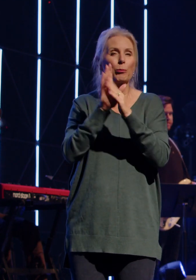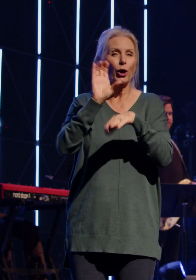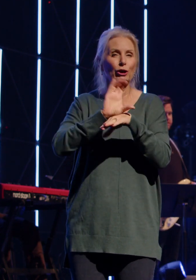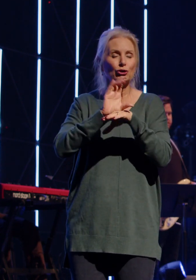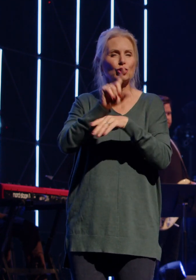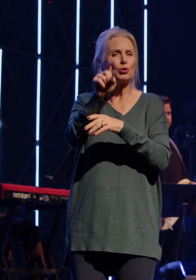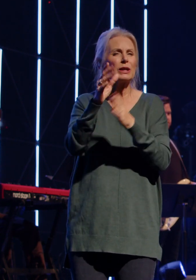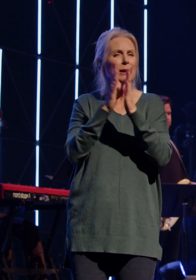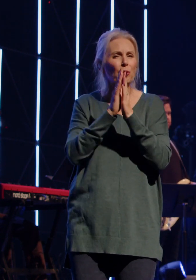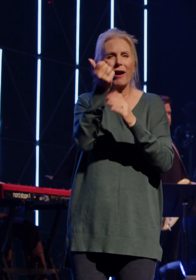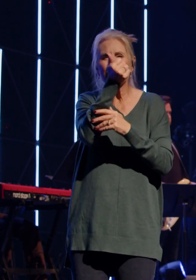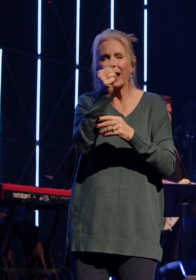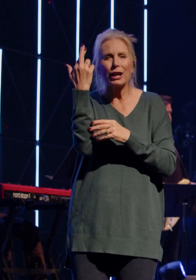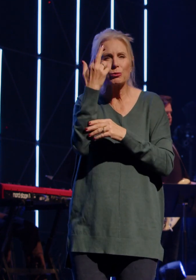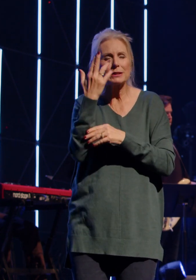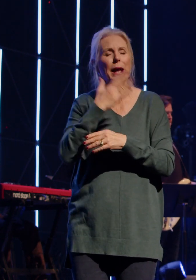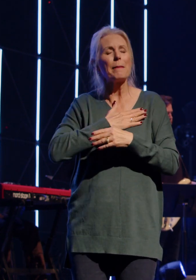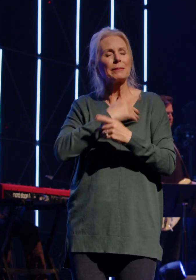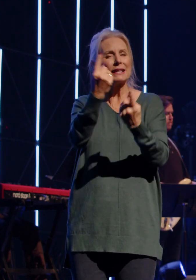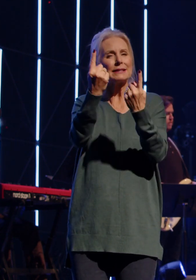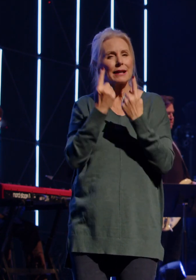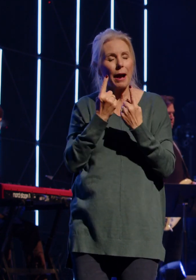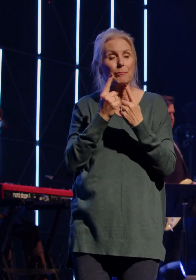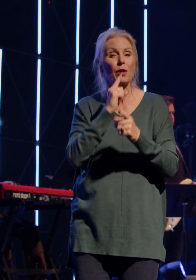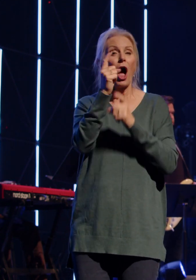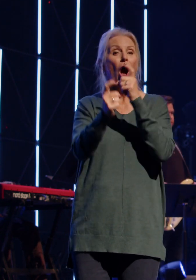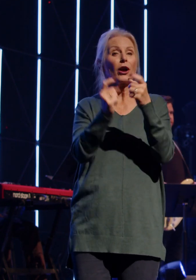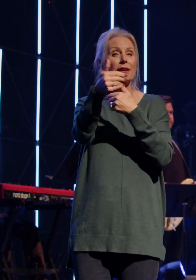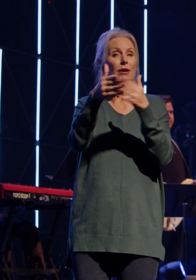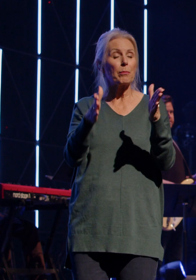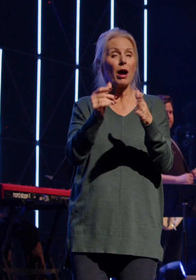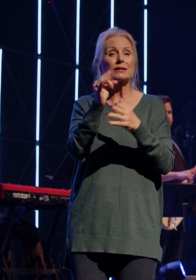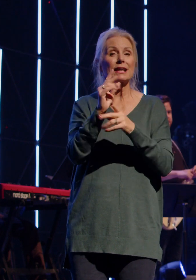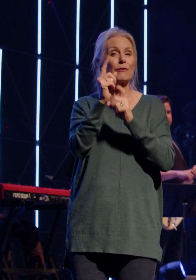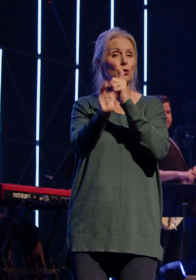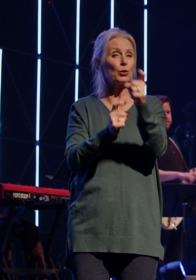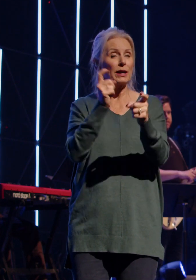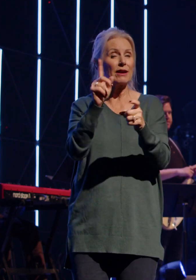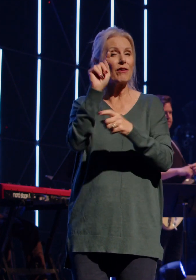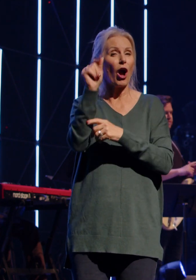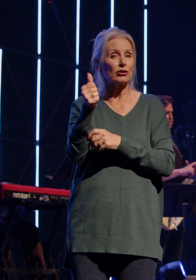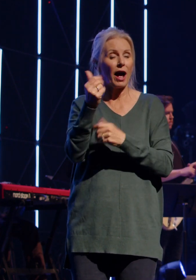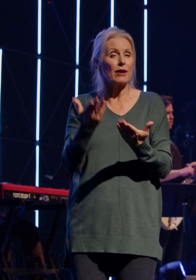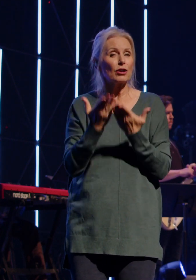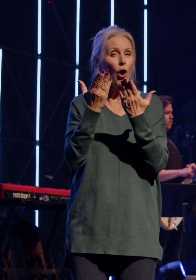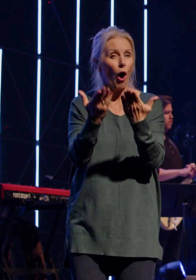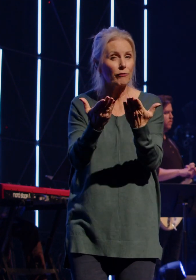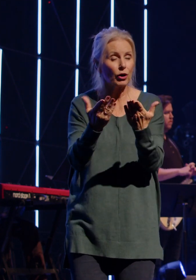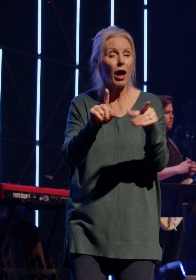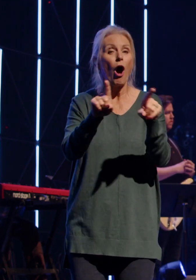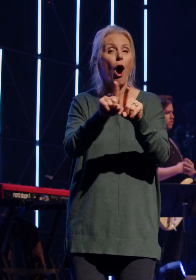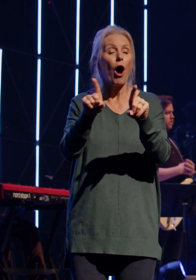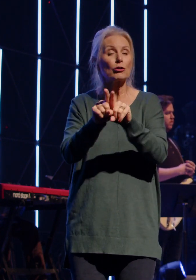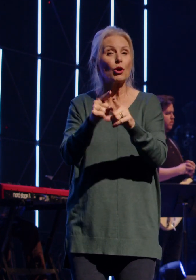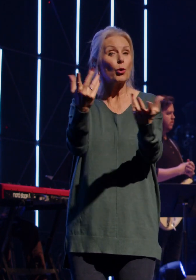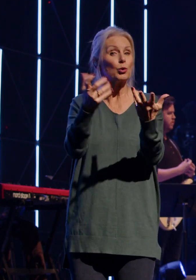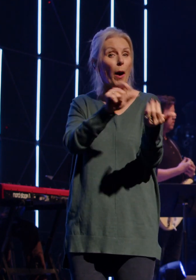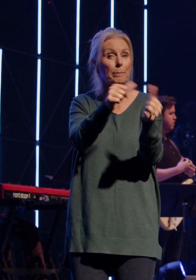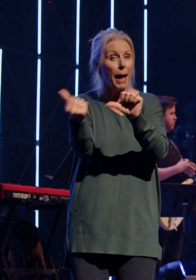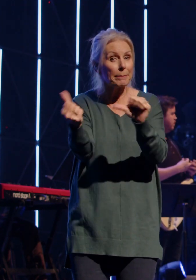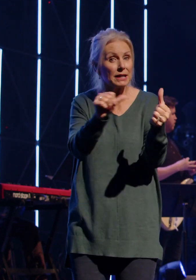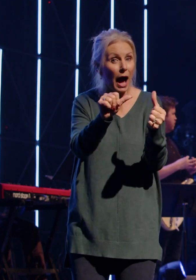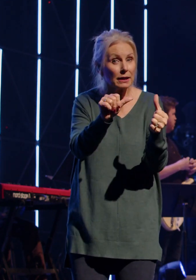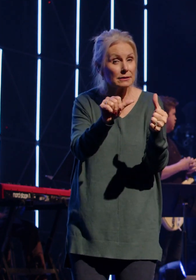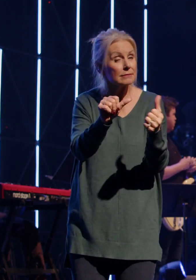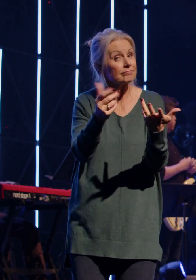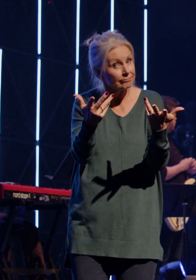for, please come up front. We have our giving boxes on the way out if you are going to be giving to the tithes and offerings. And also, if you're looking to get baptized, we're going to